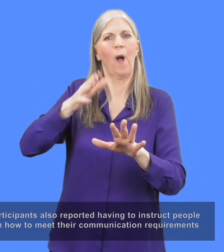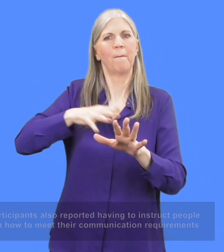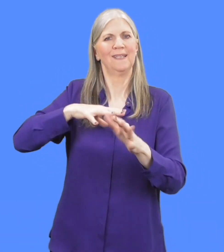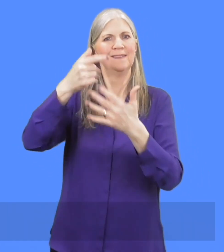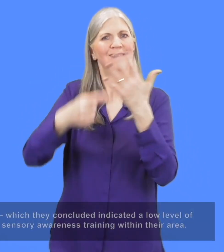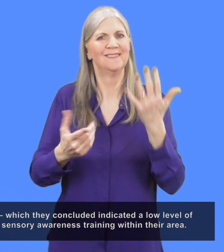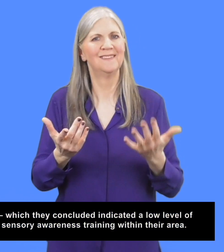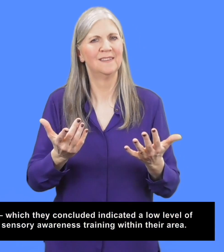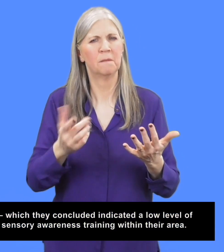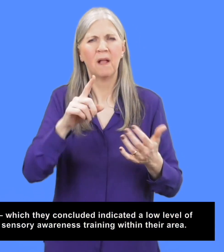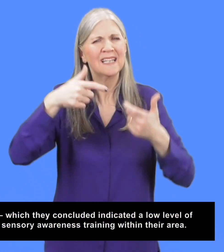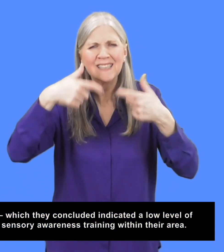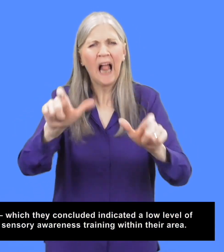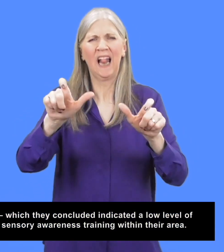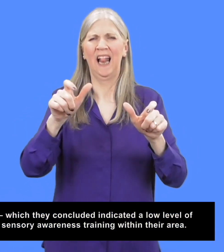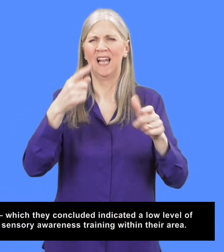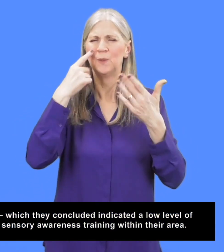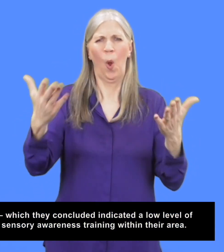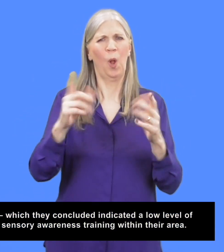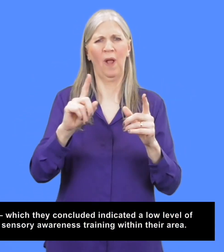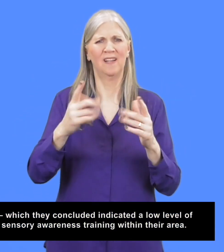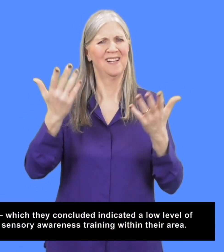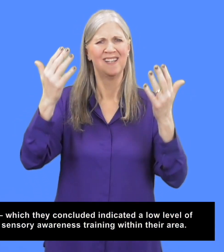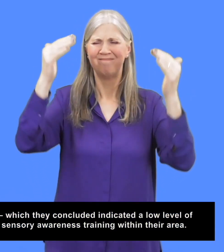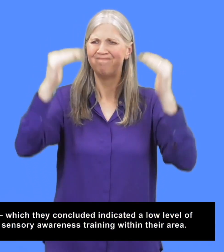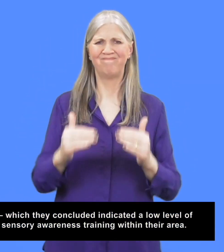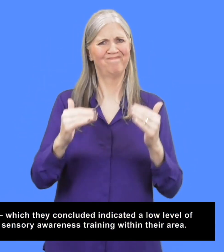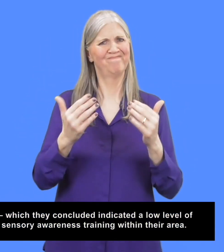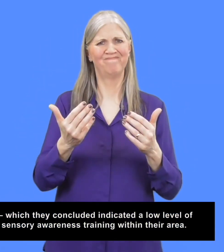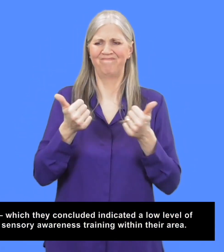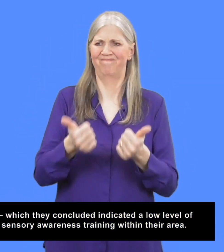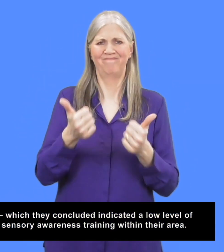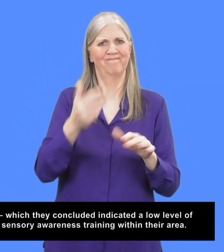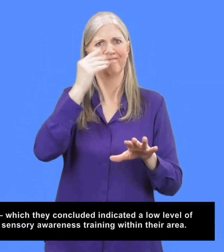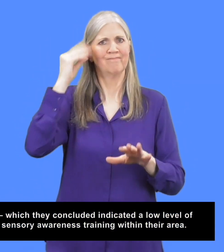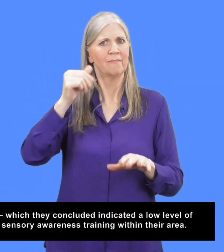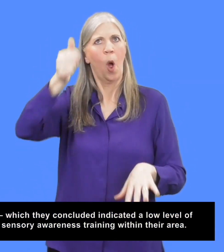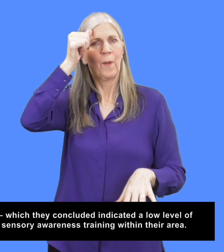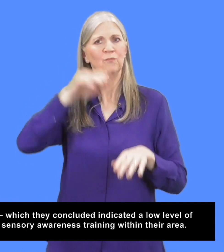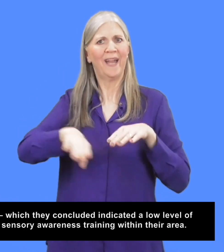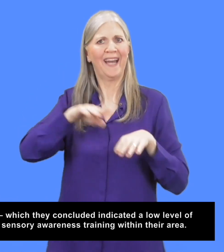which they concluded indicated a low level of sensory awareness training within their area.